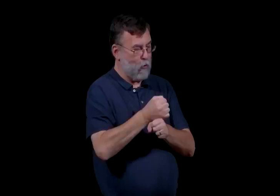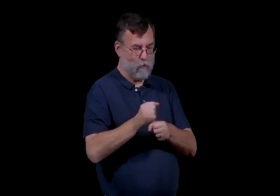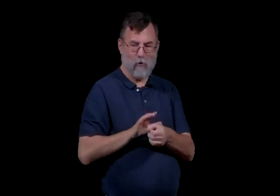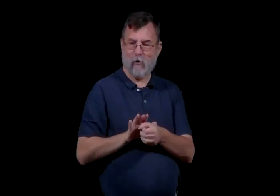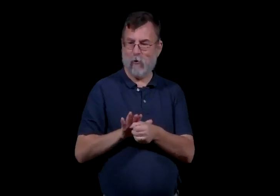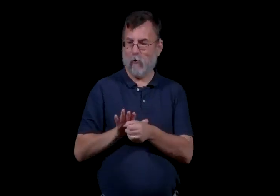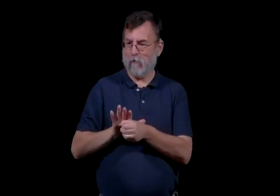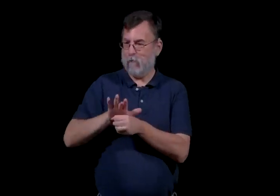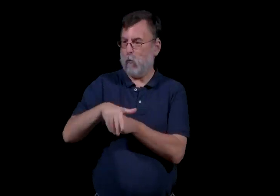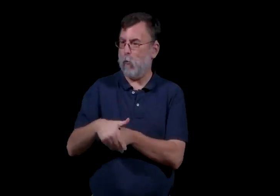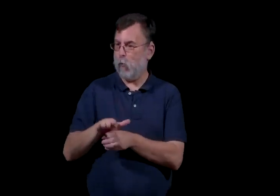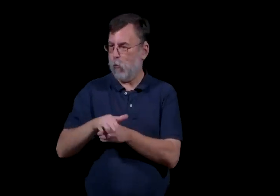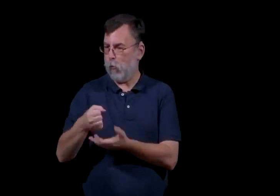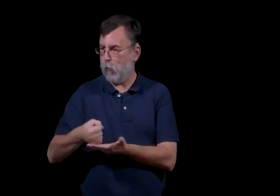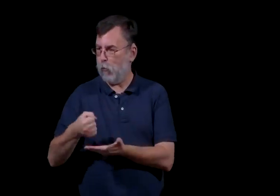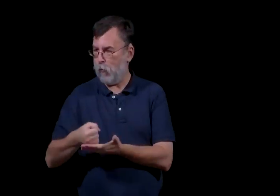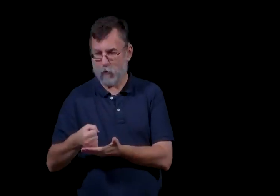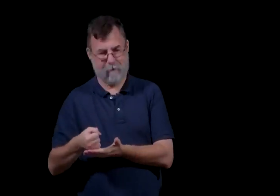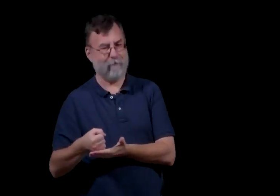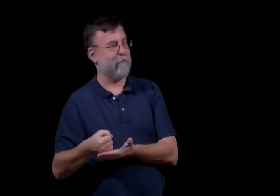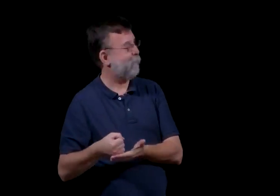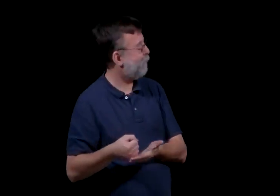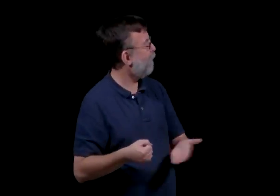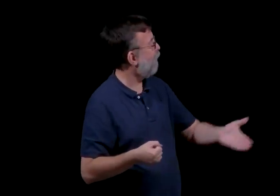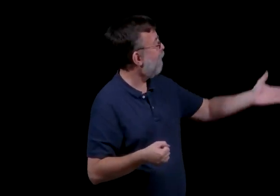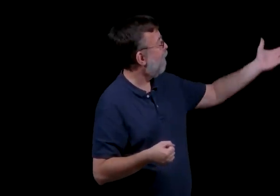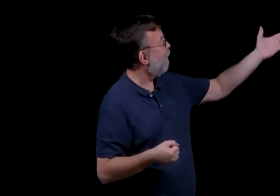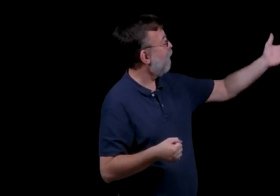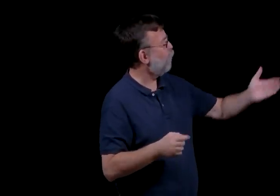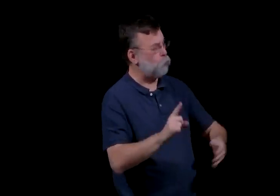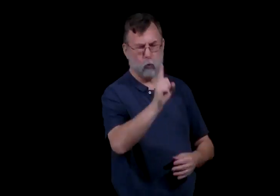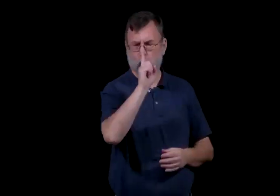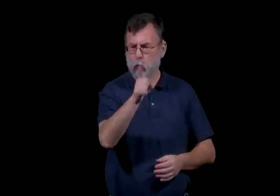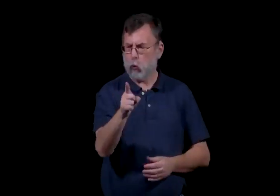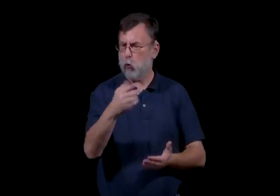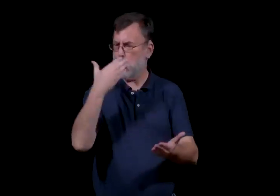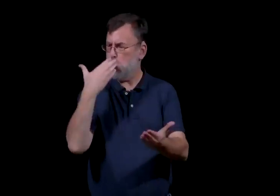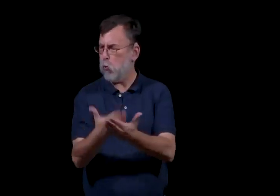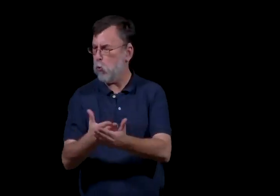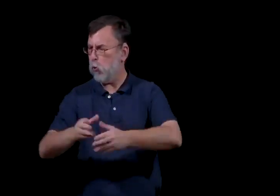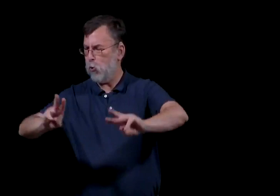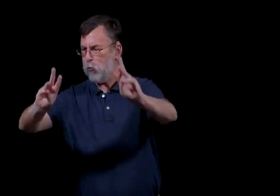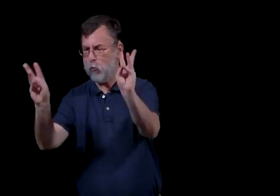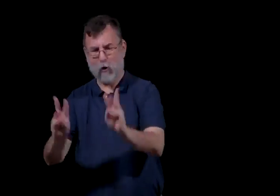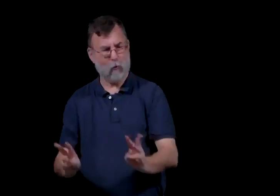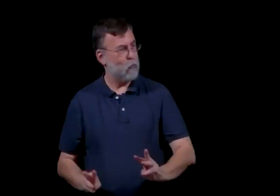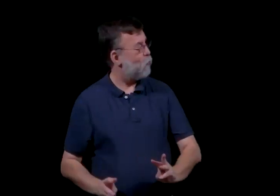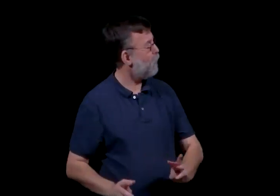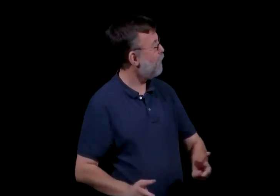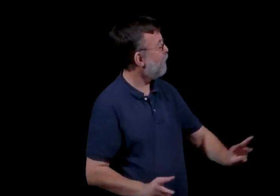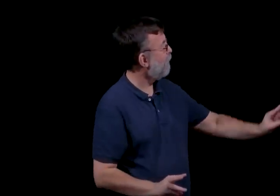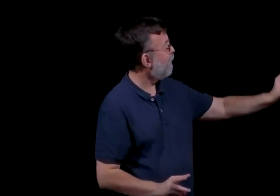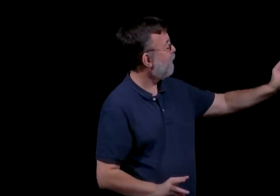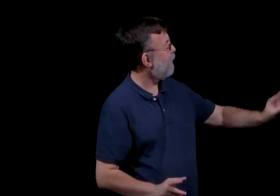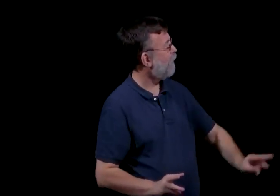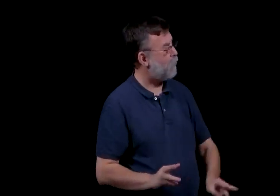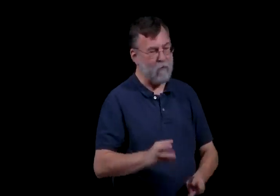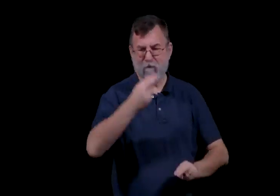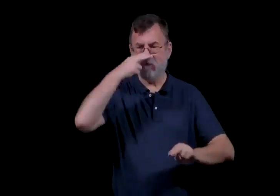with oil and my coffee mug overflows. Surely good weather